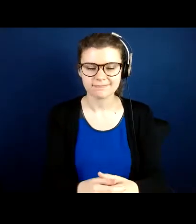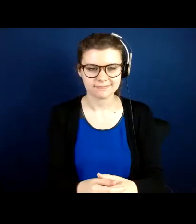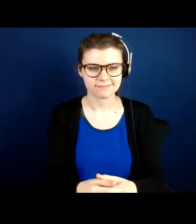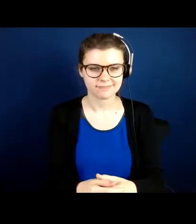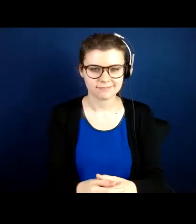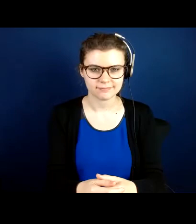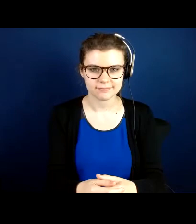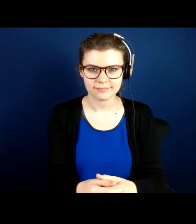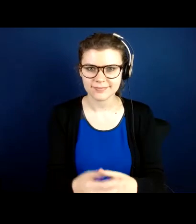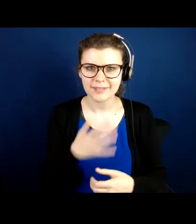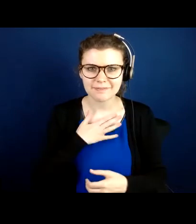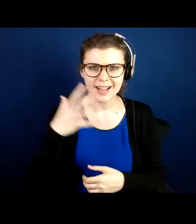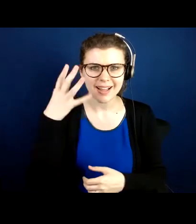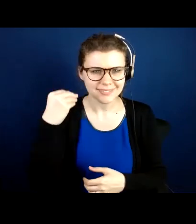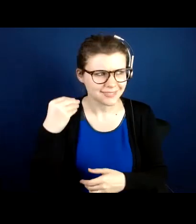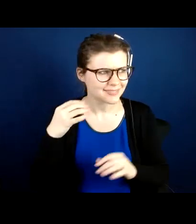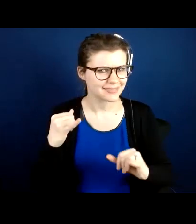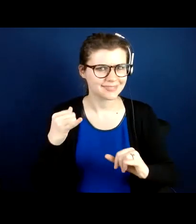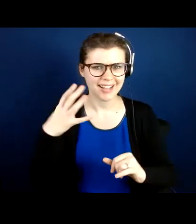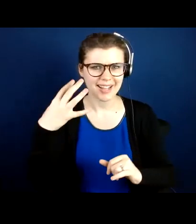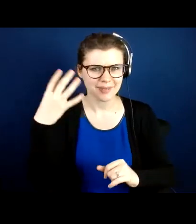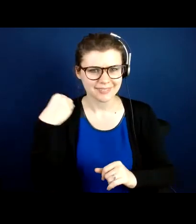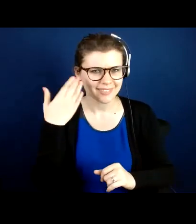Oh my God, when did our camera turn off?